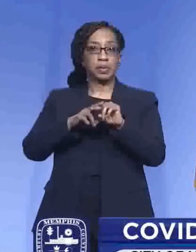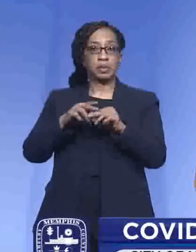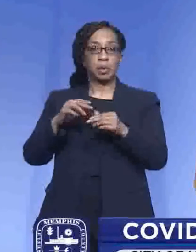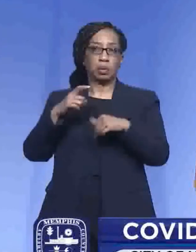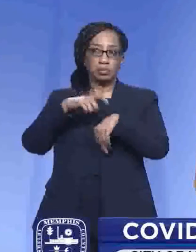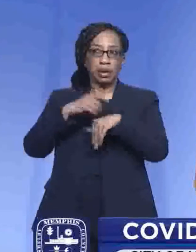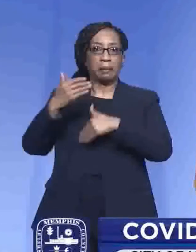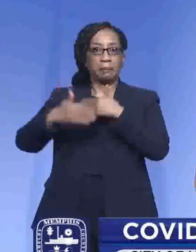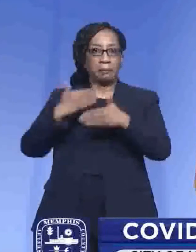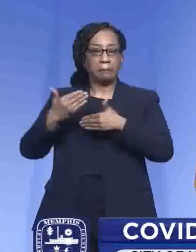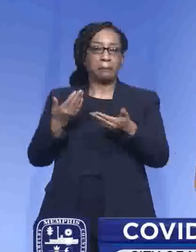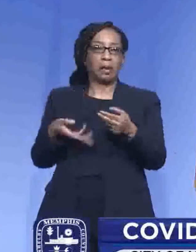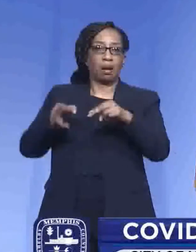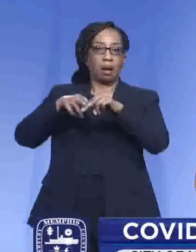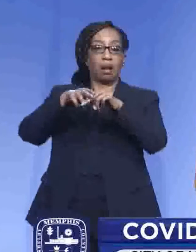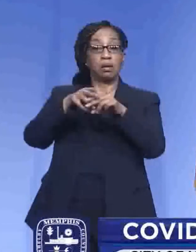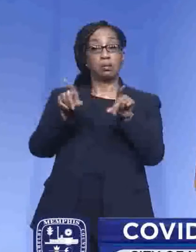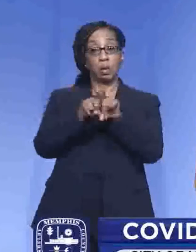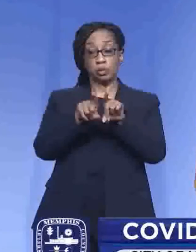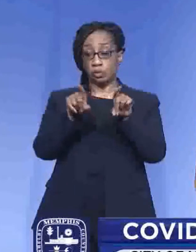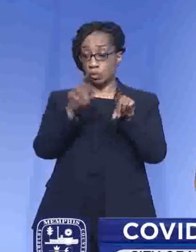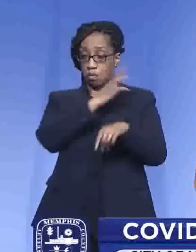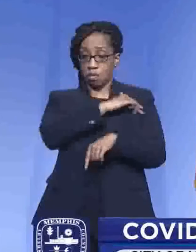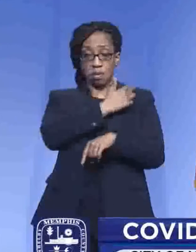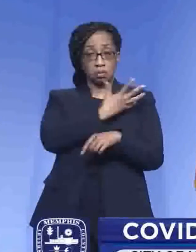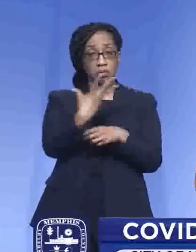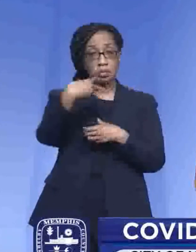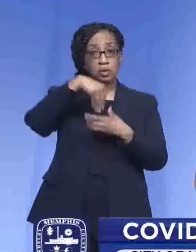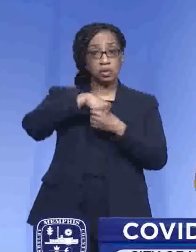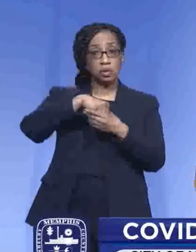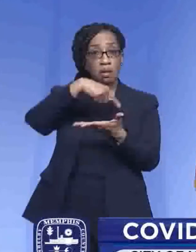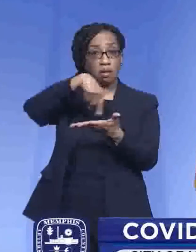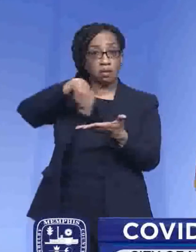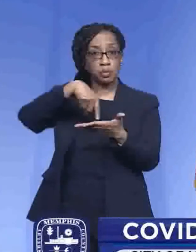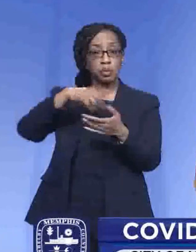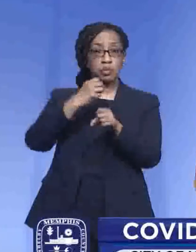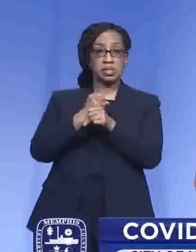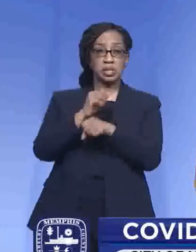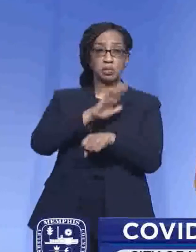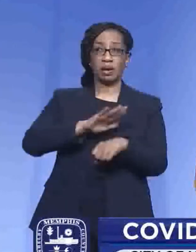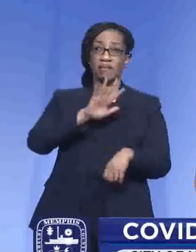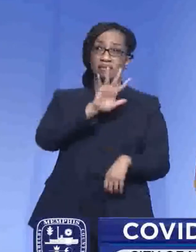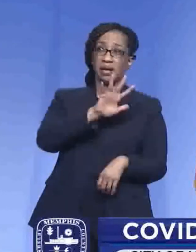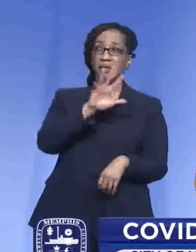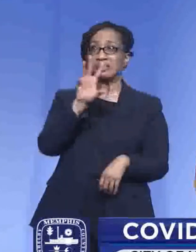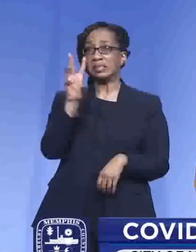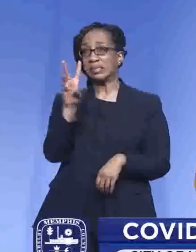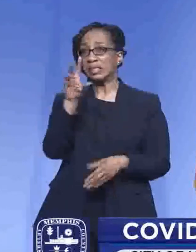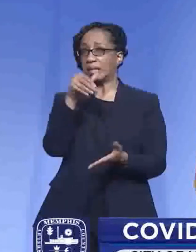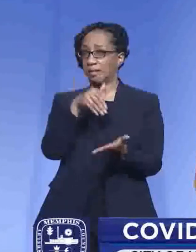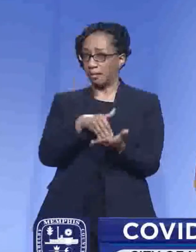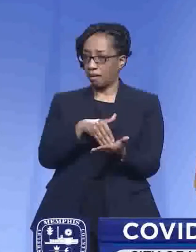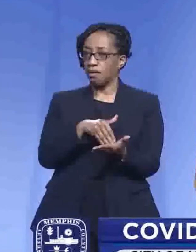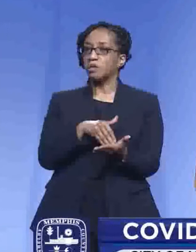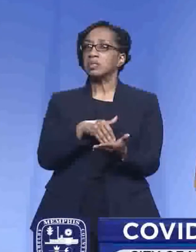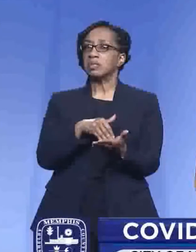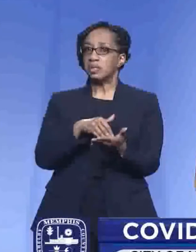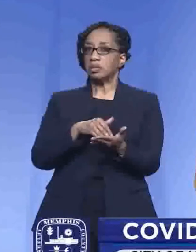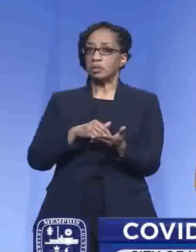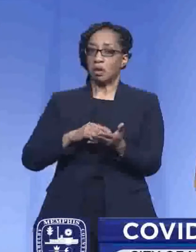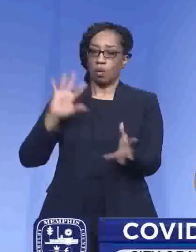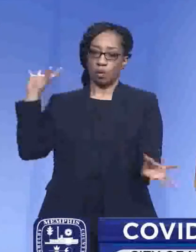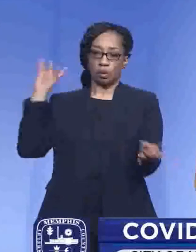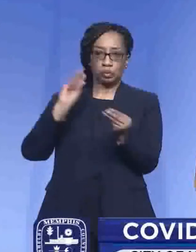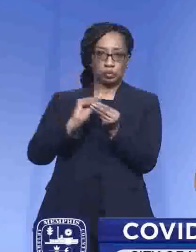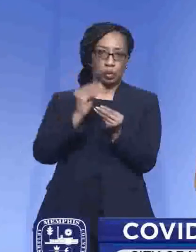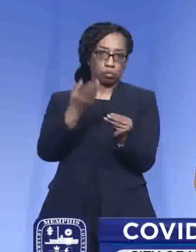hospital systems come into play here. As you heard, this coming week, they will receive between 5,000 and 6,000 doses, which ups our total volume that we can